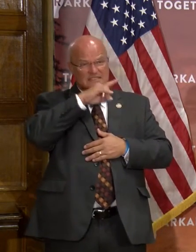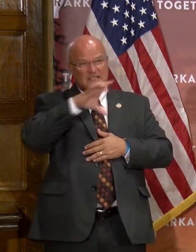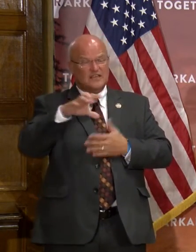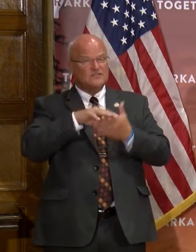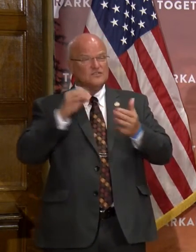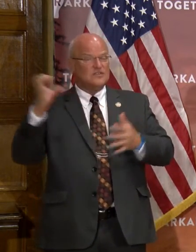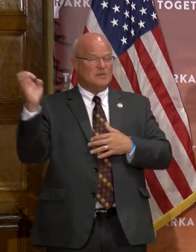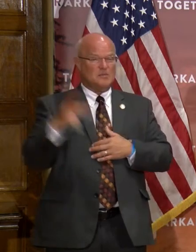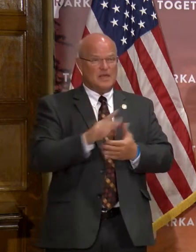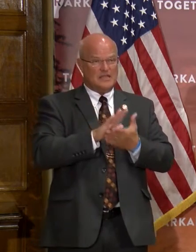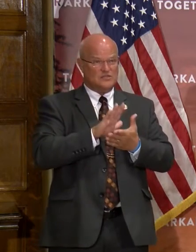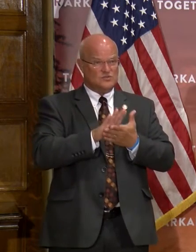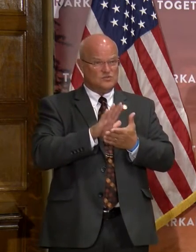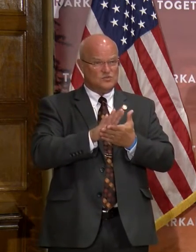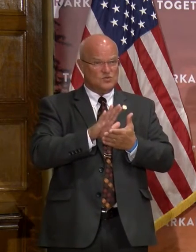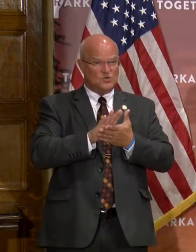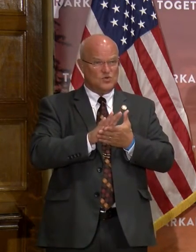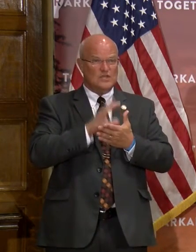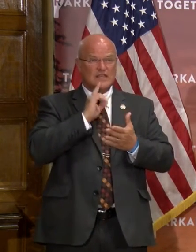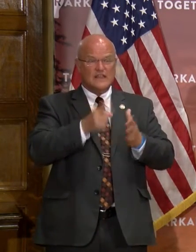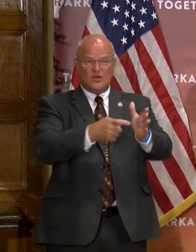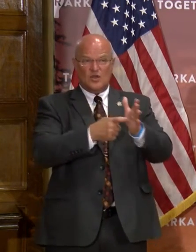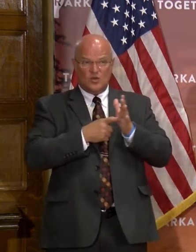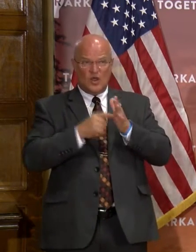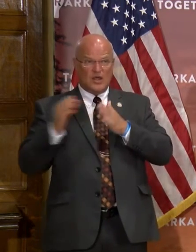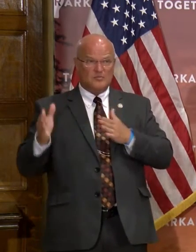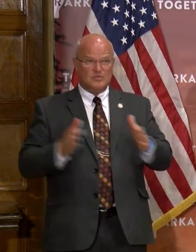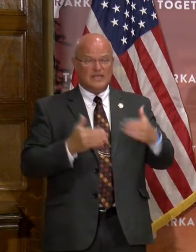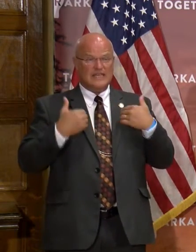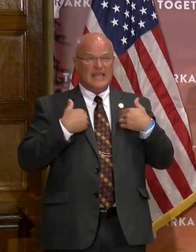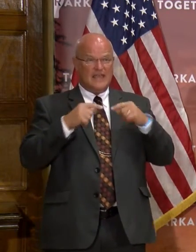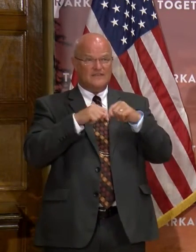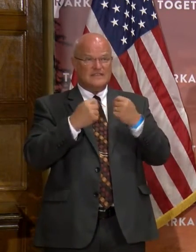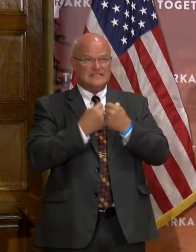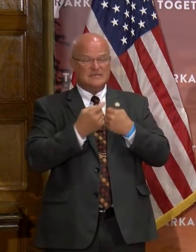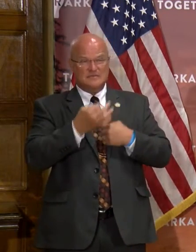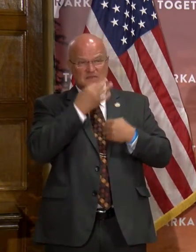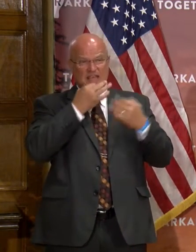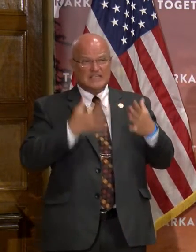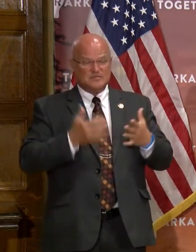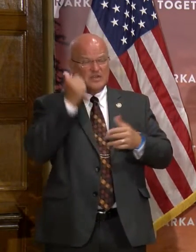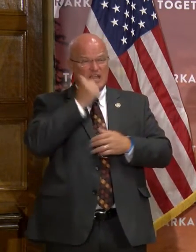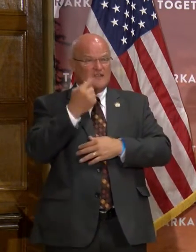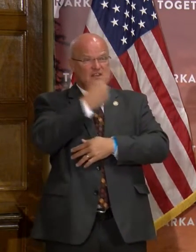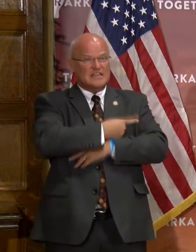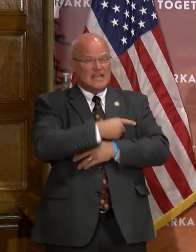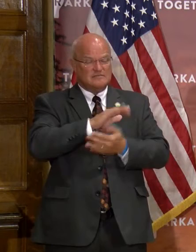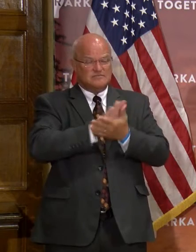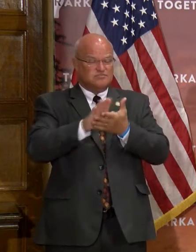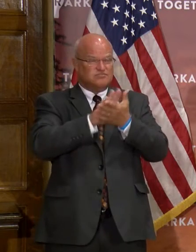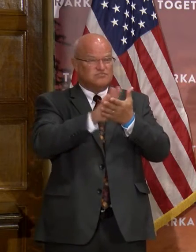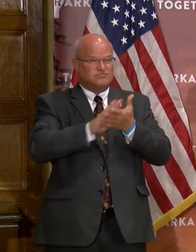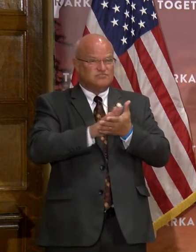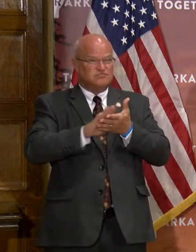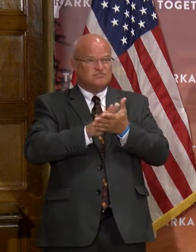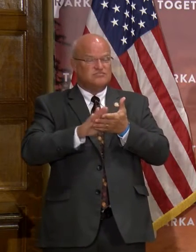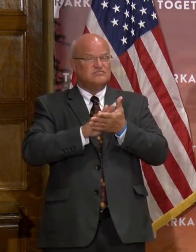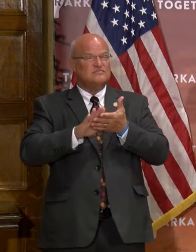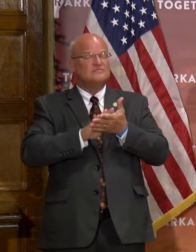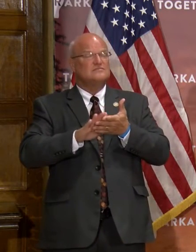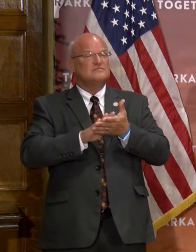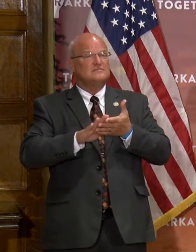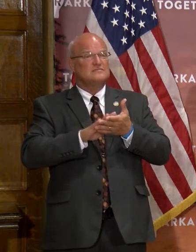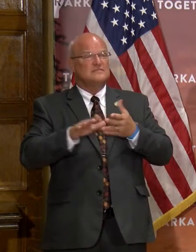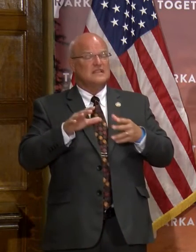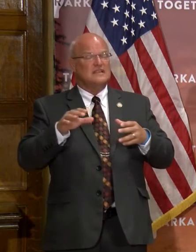teachers coming back to school, is there a required plan to have a team of experts each day to regularly come into every school